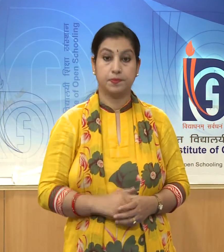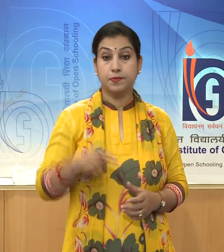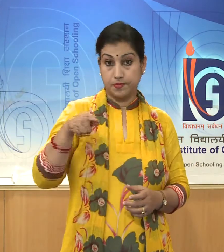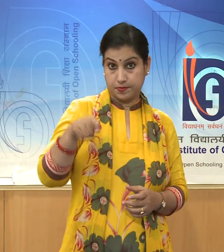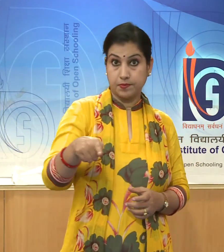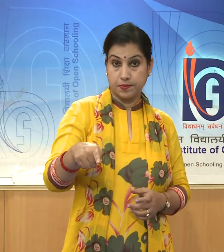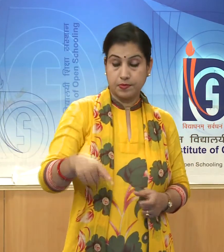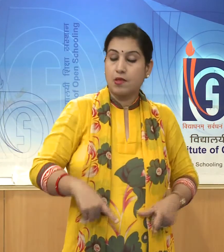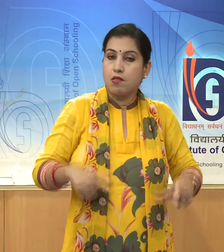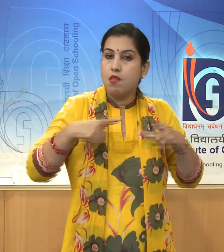He lived through